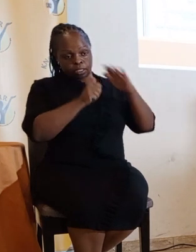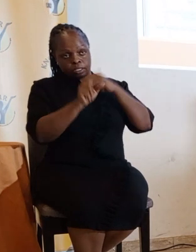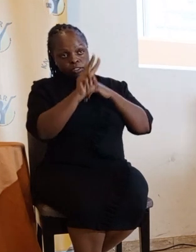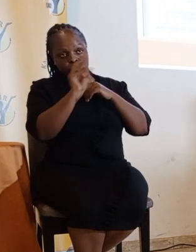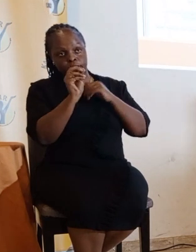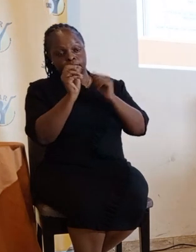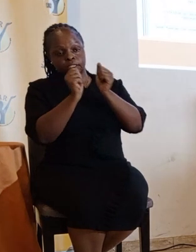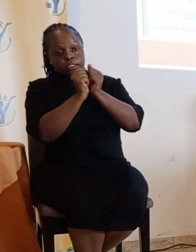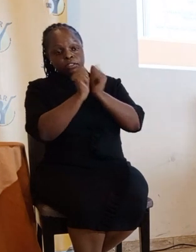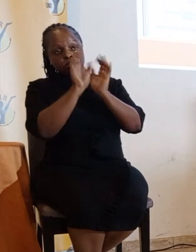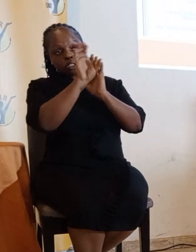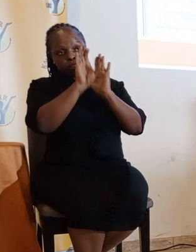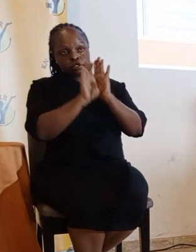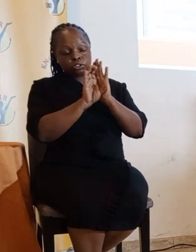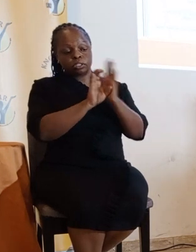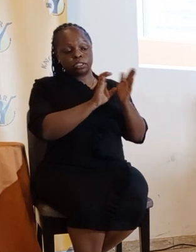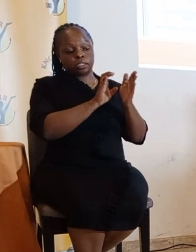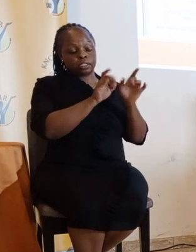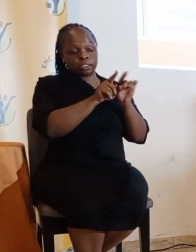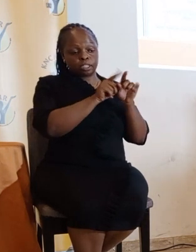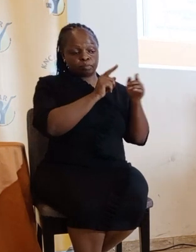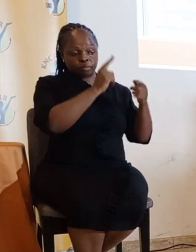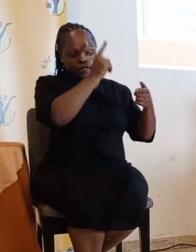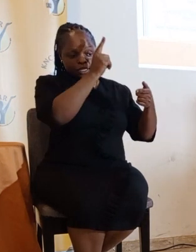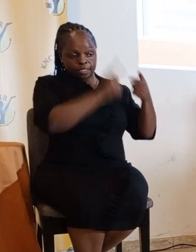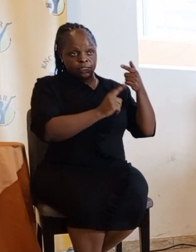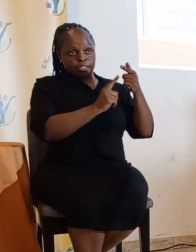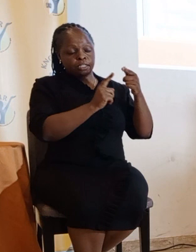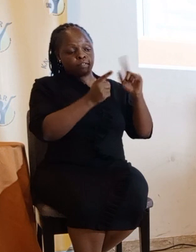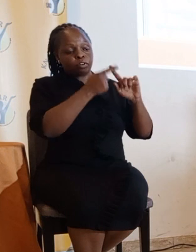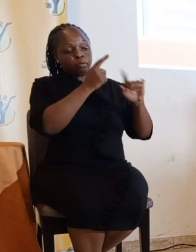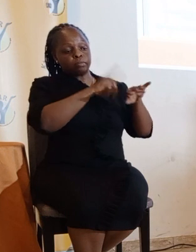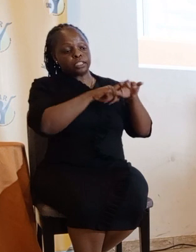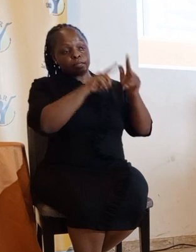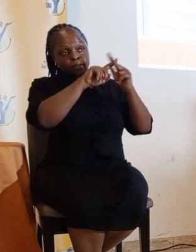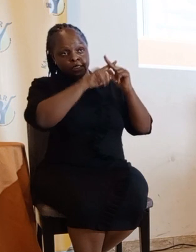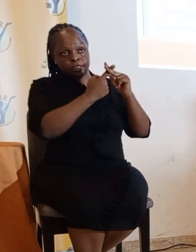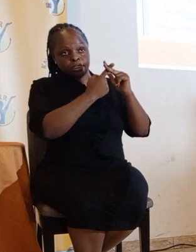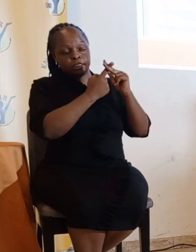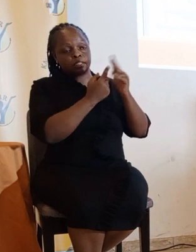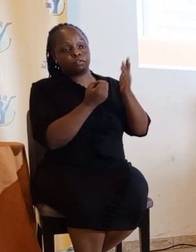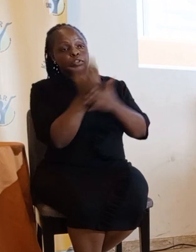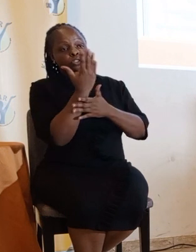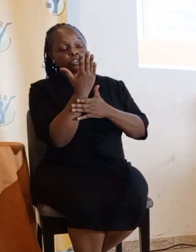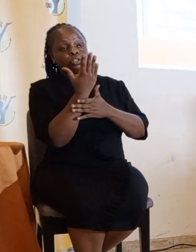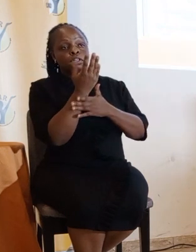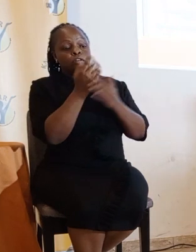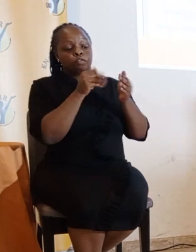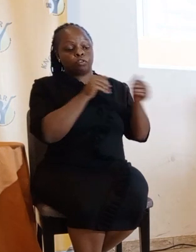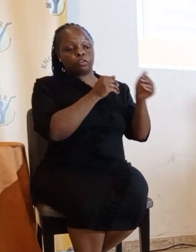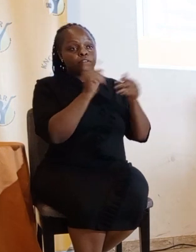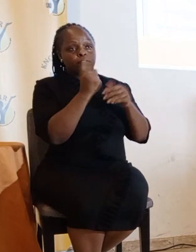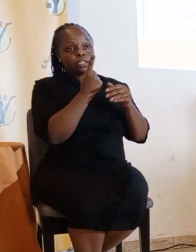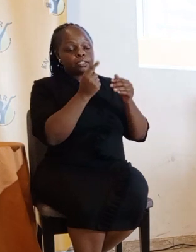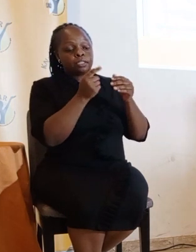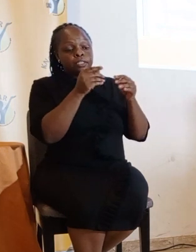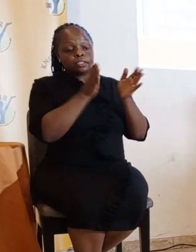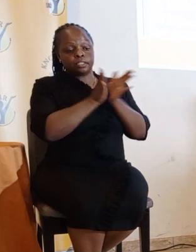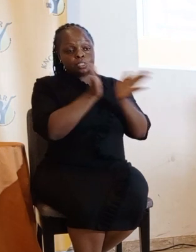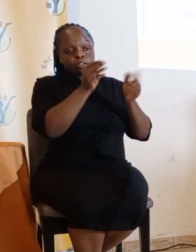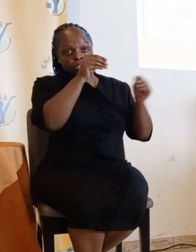2010 Constitution, and a decade since the onset of devolution, following the first general elections